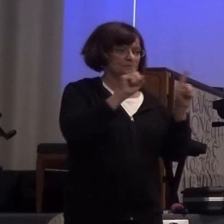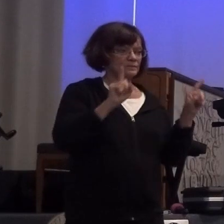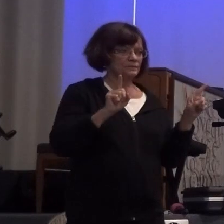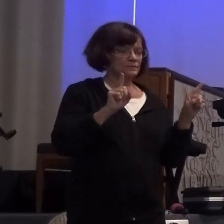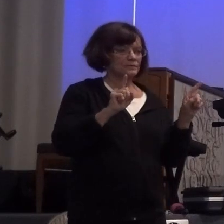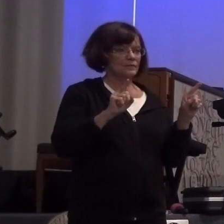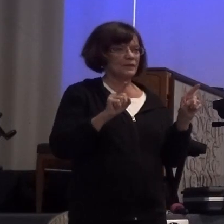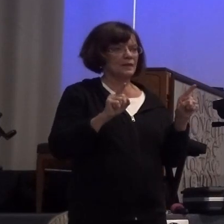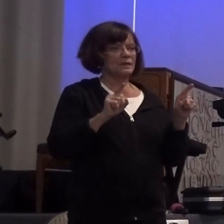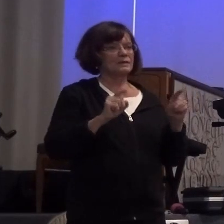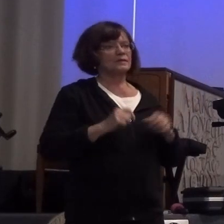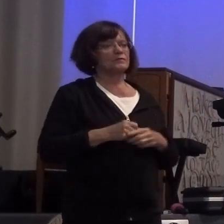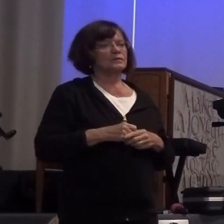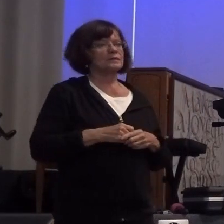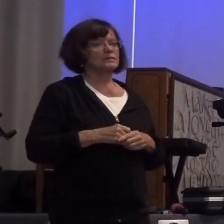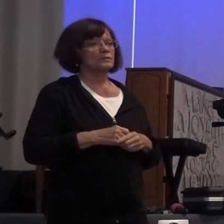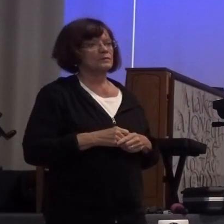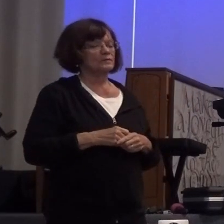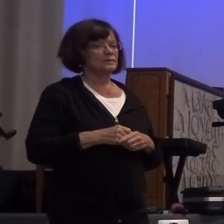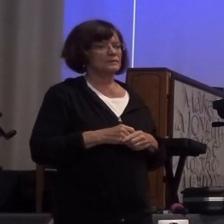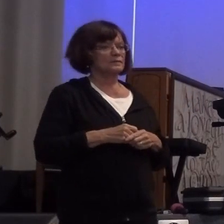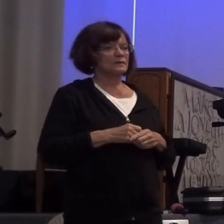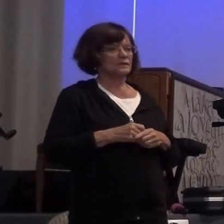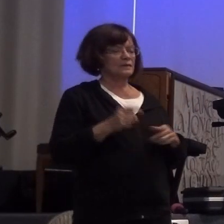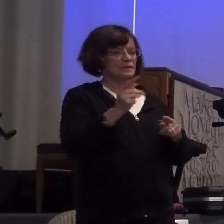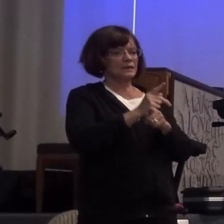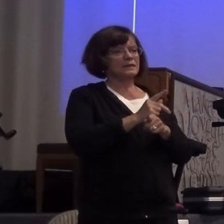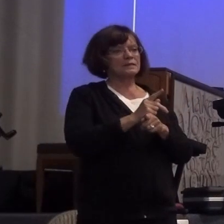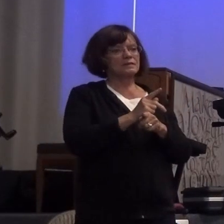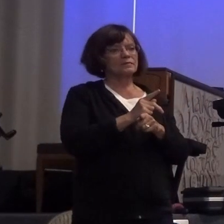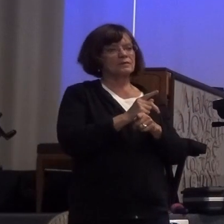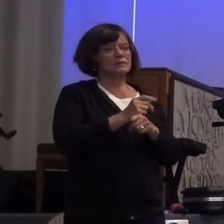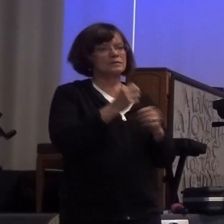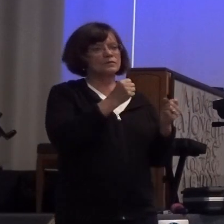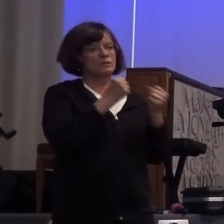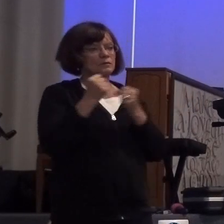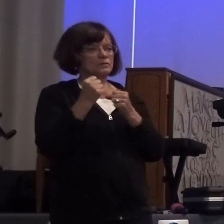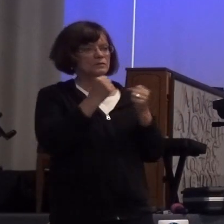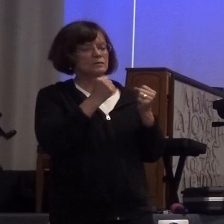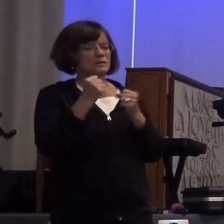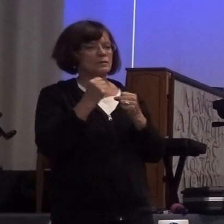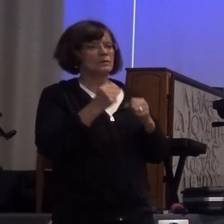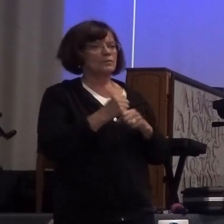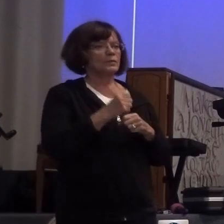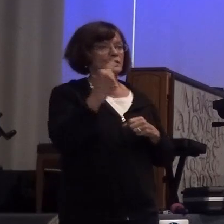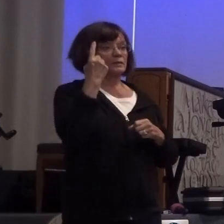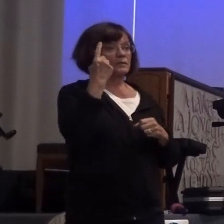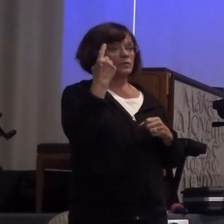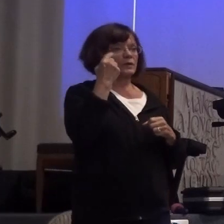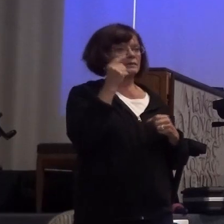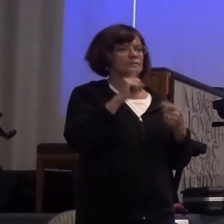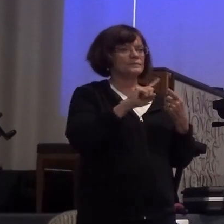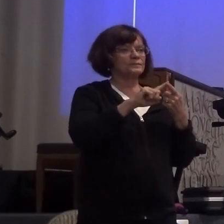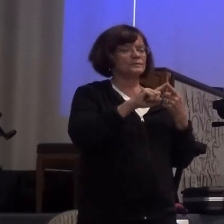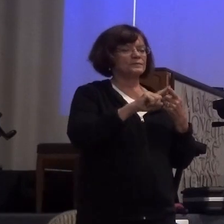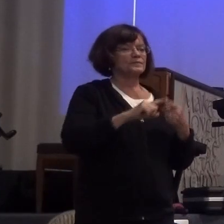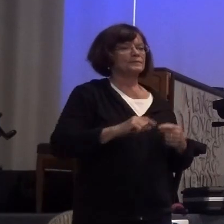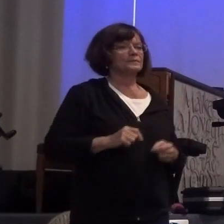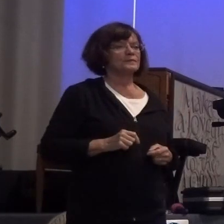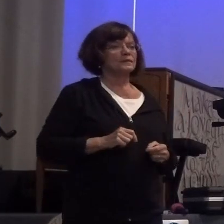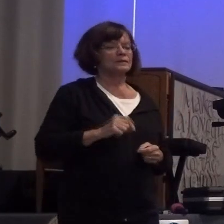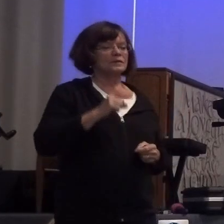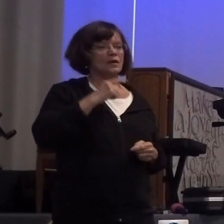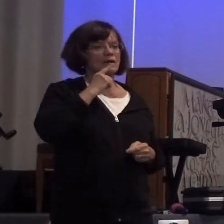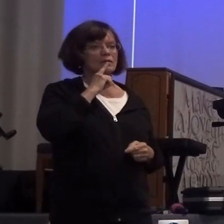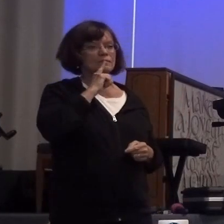But there's different types of trials, different types of afflictions that we struggle with. One in particular that I'm going to deal with